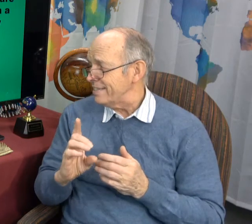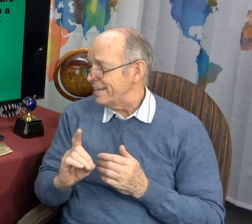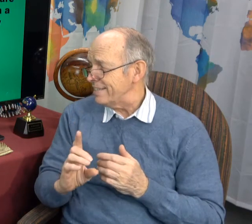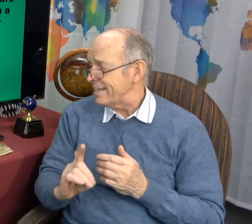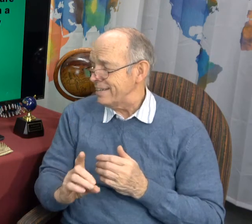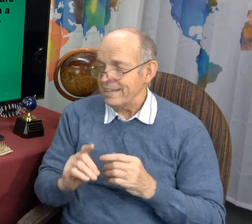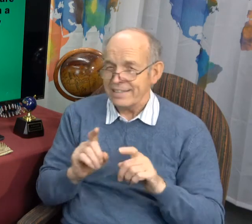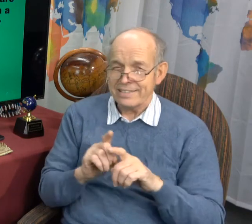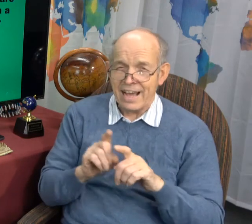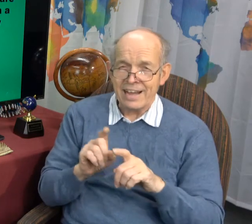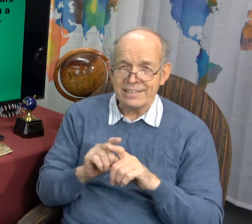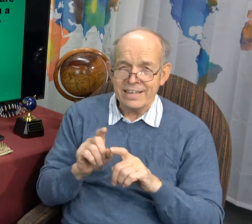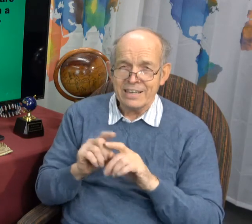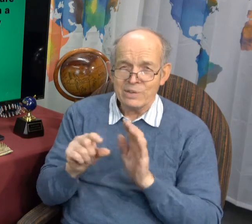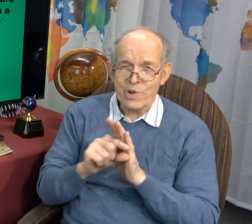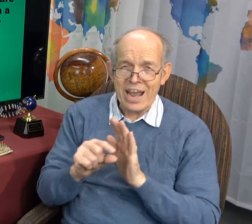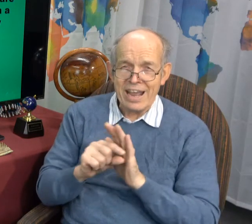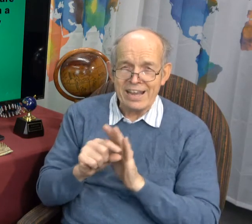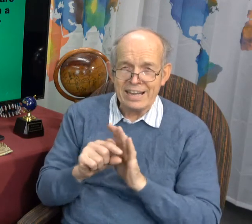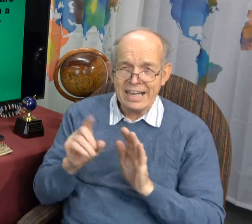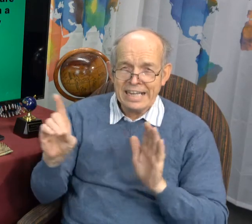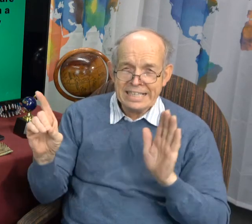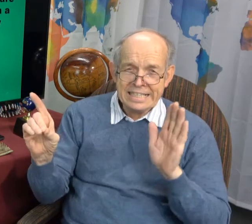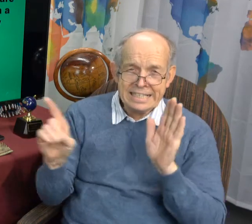D, night, gray, D,